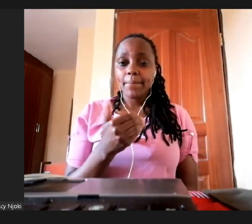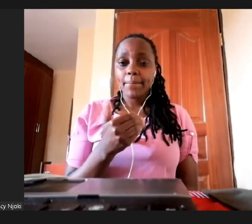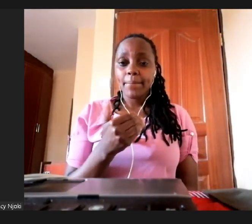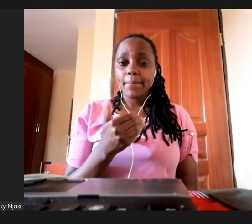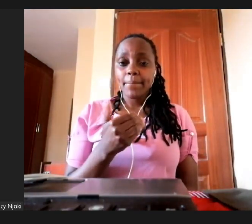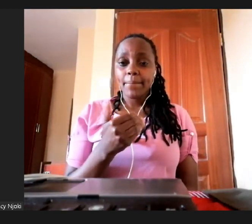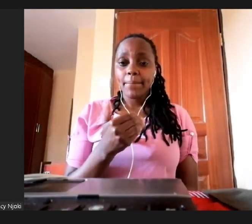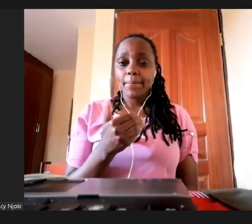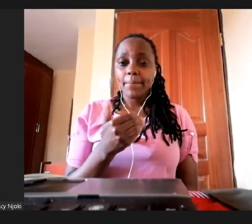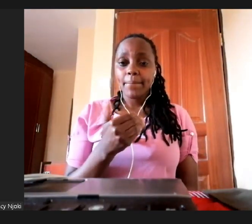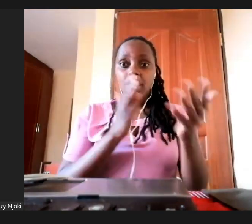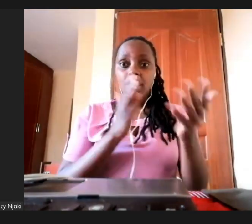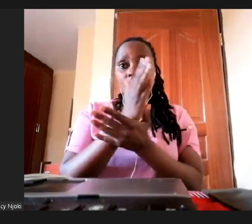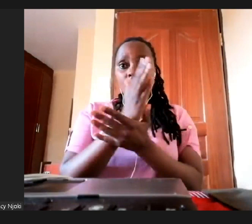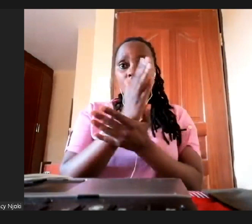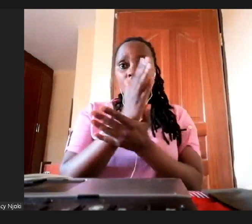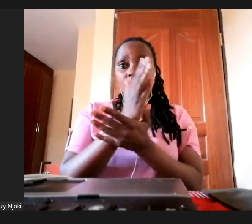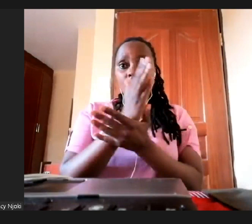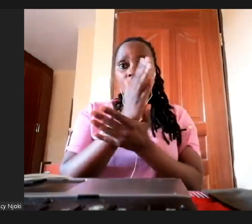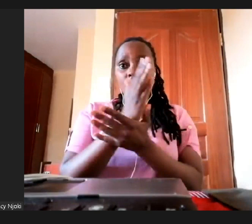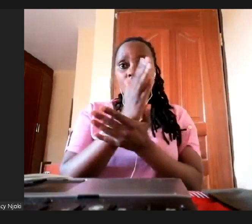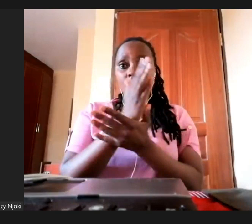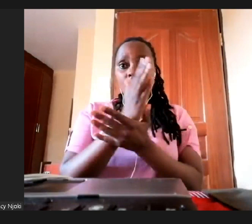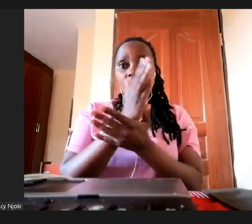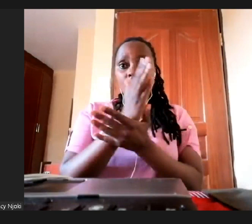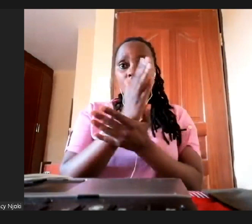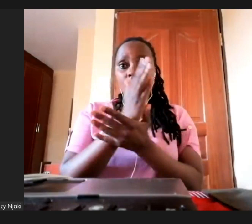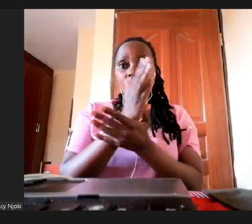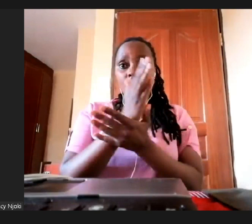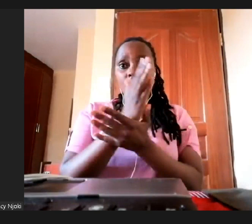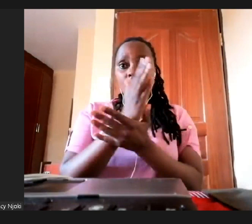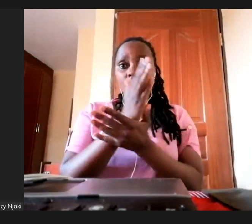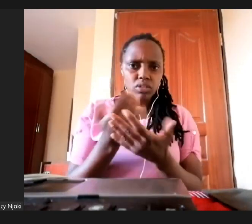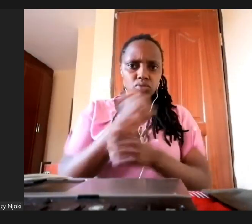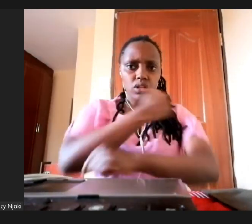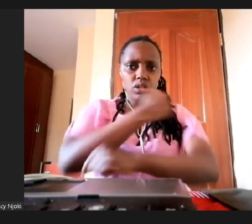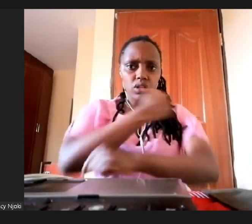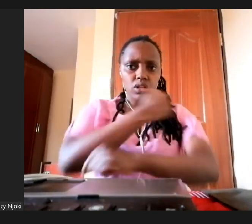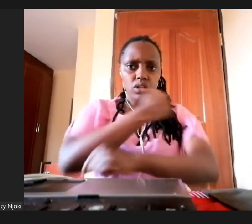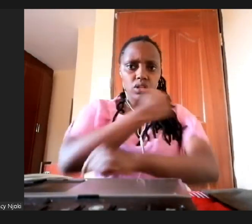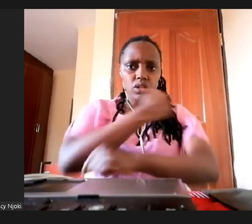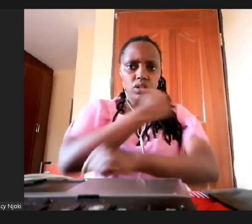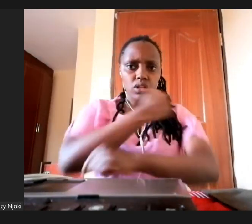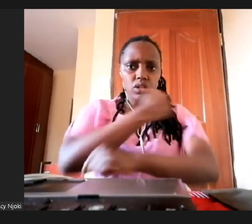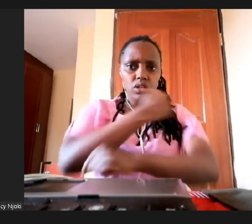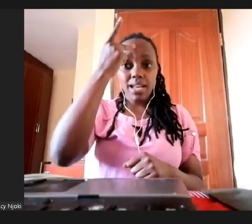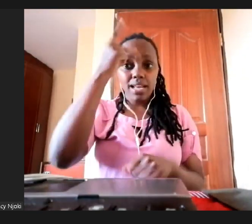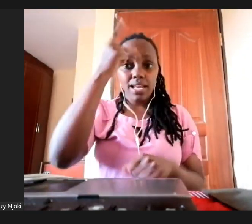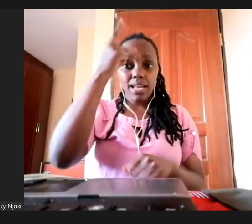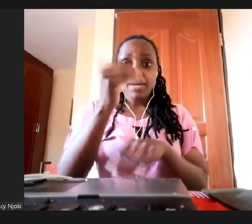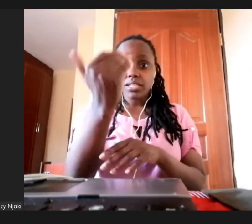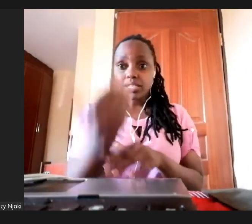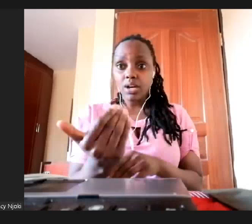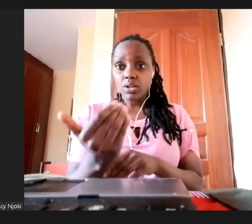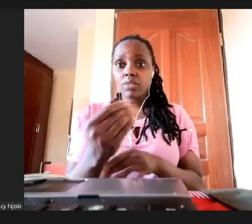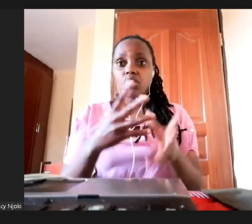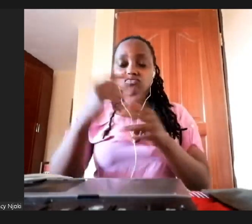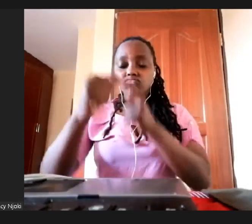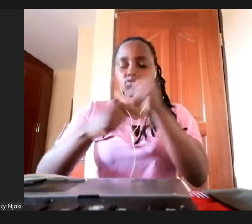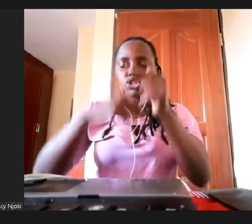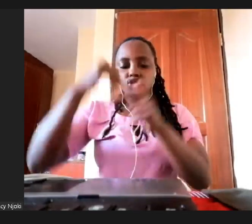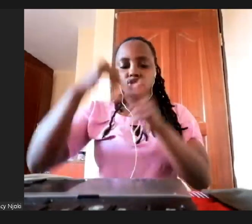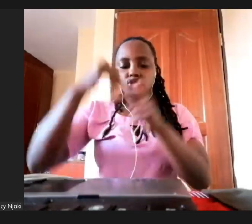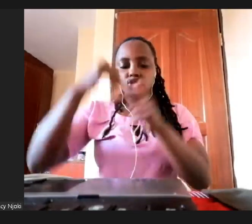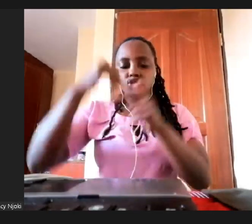monitoring to going through school. So for those of us who are parents, when your child is going through school,